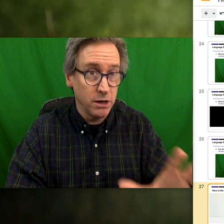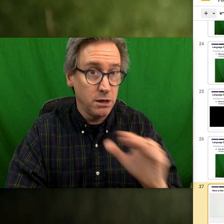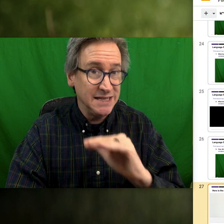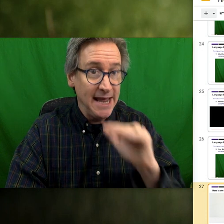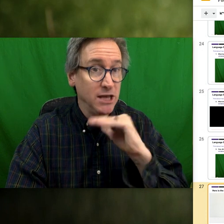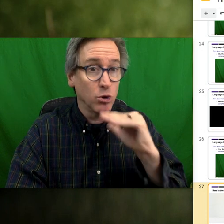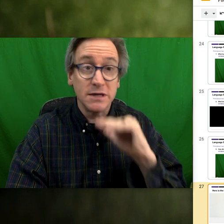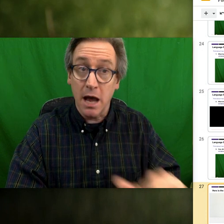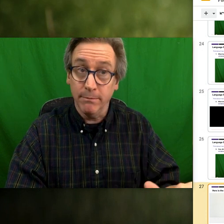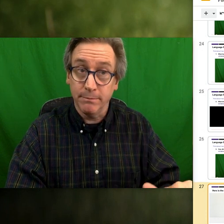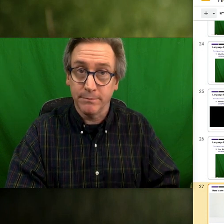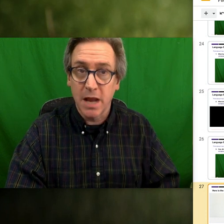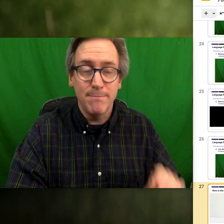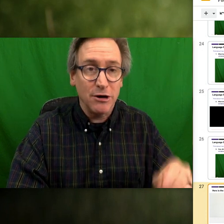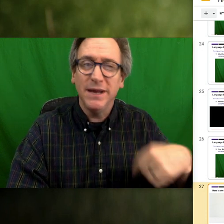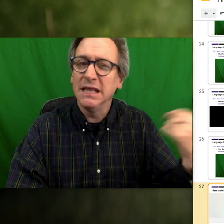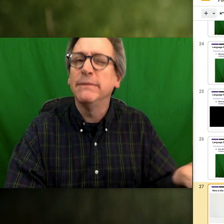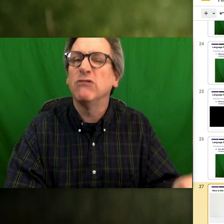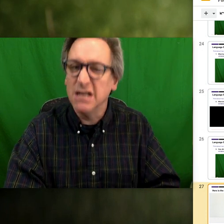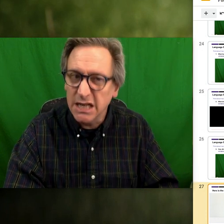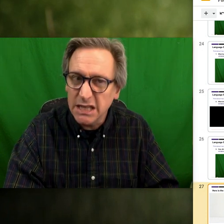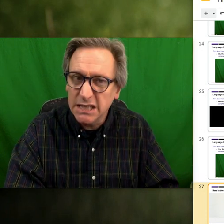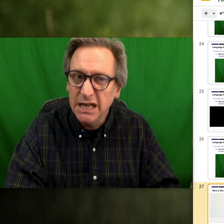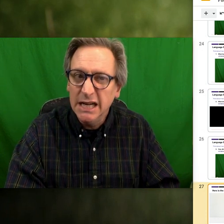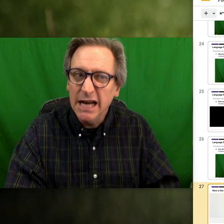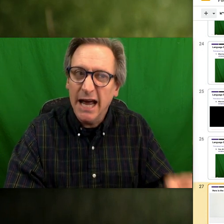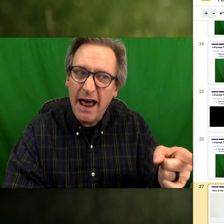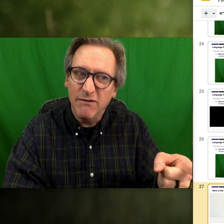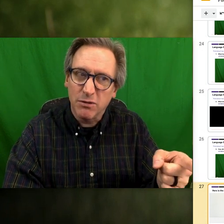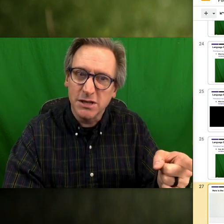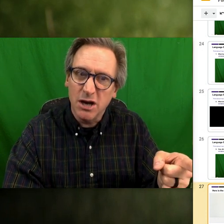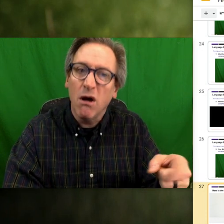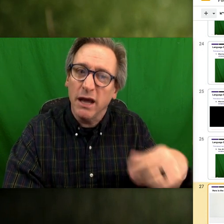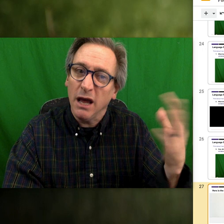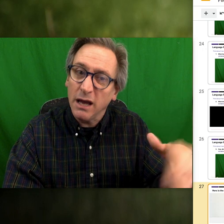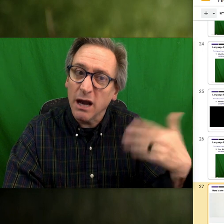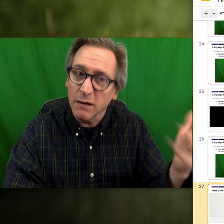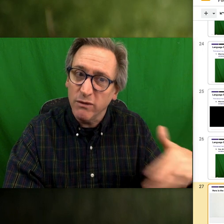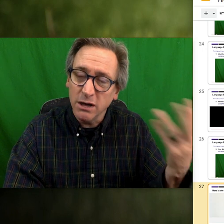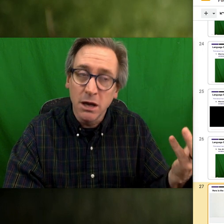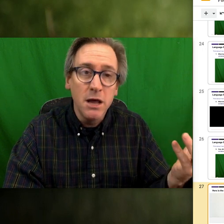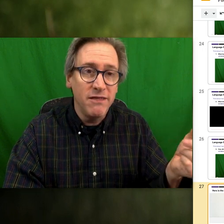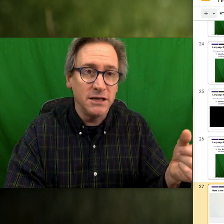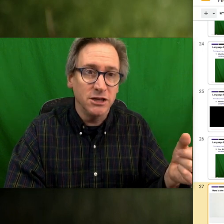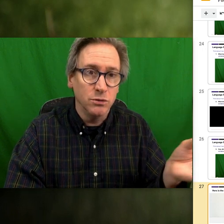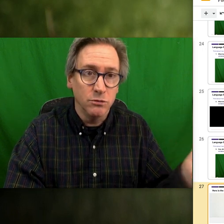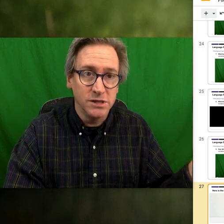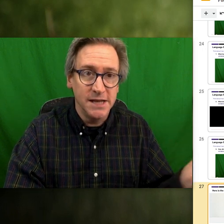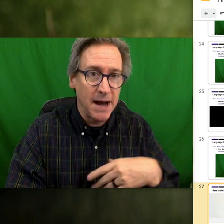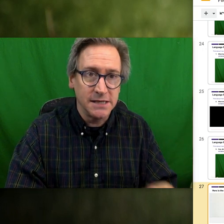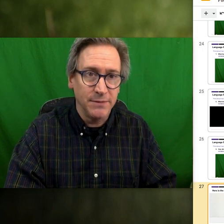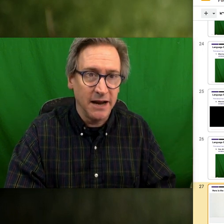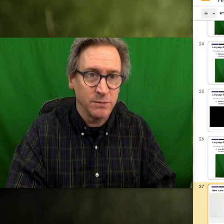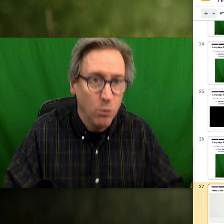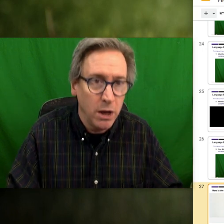story. Take your time. Better to be a little bit redundant and have the person go, okay, I got it, move on, than to zip